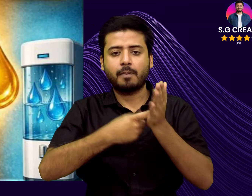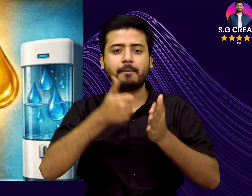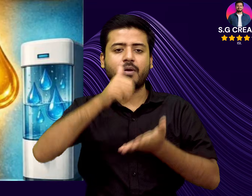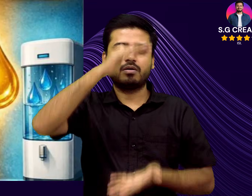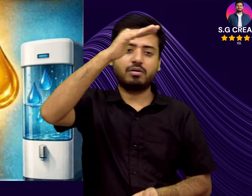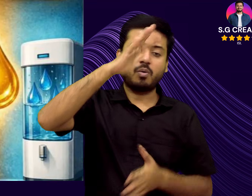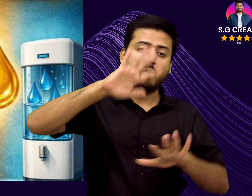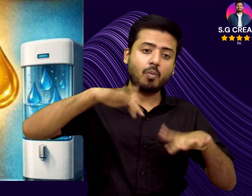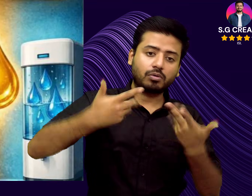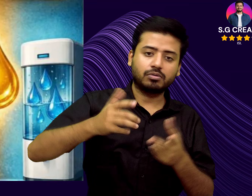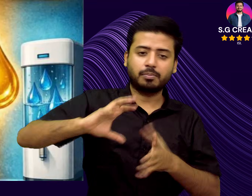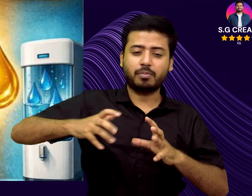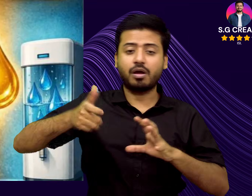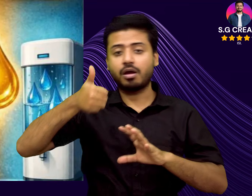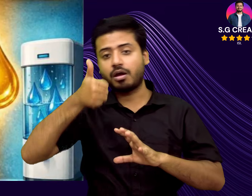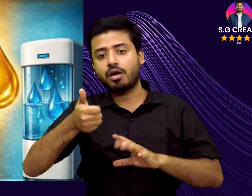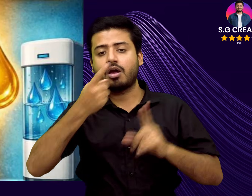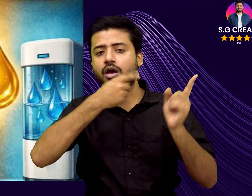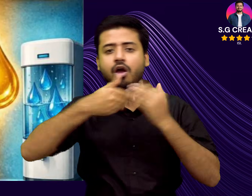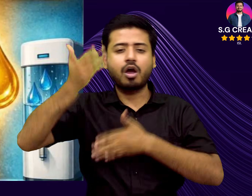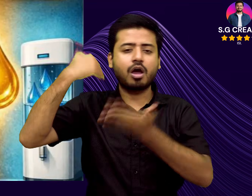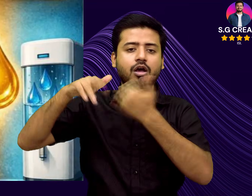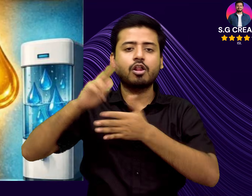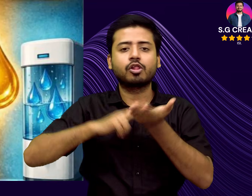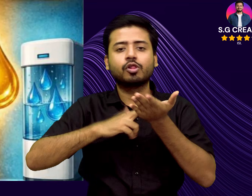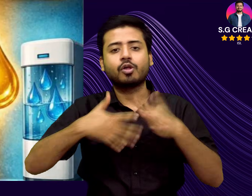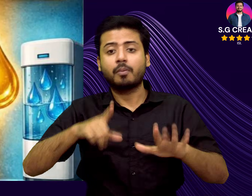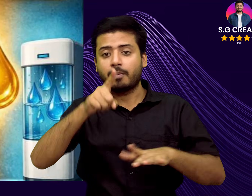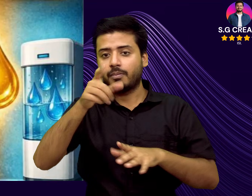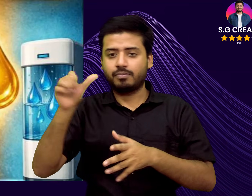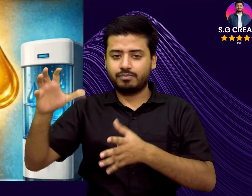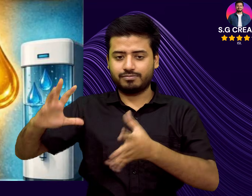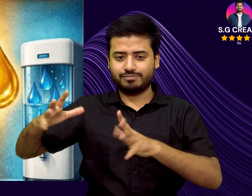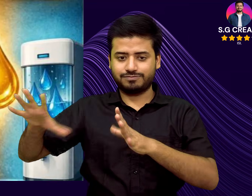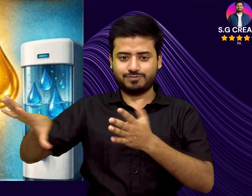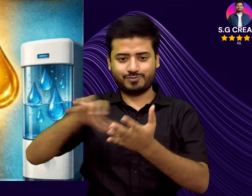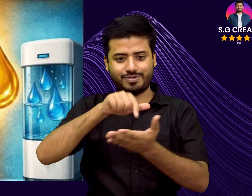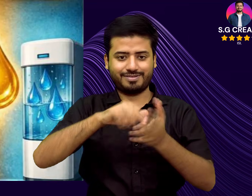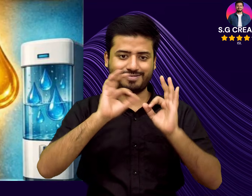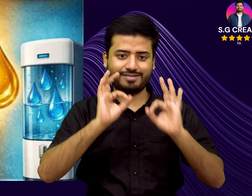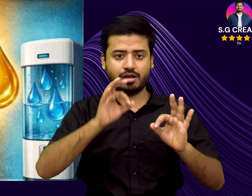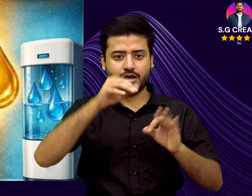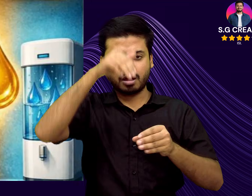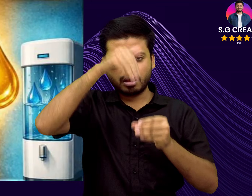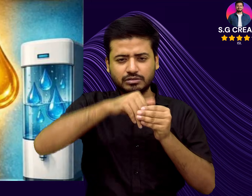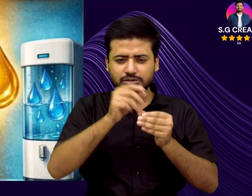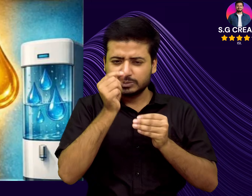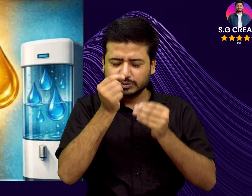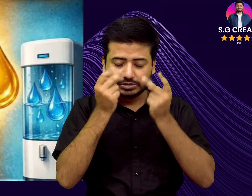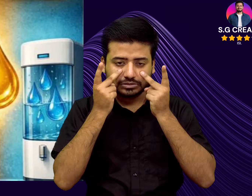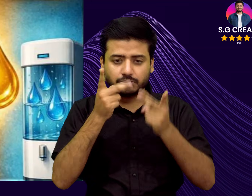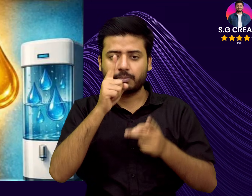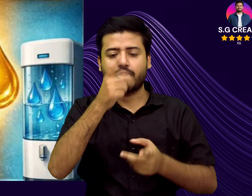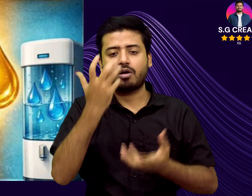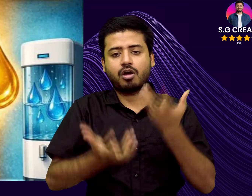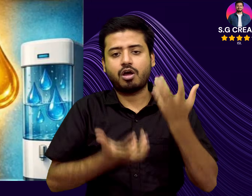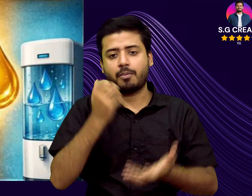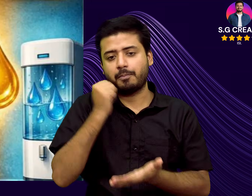Add a 2-inch layer of crushed charcoal. The charcoal is the most critical layer for taste and safety. Its highly porous surface